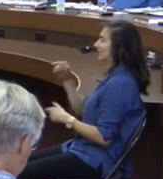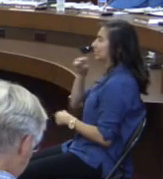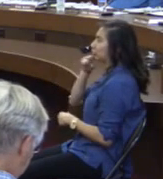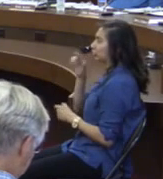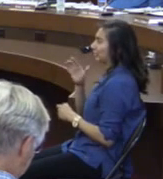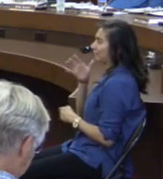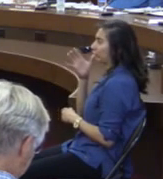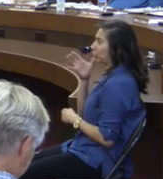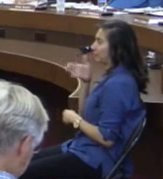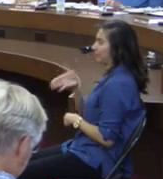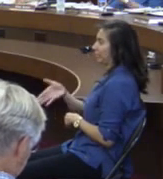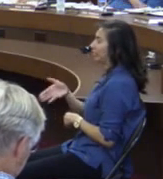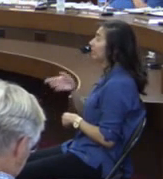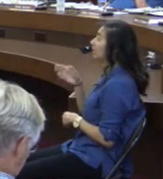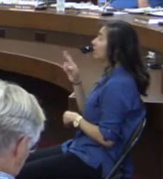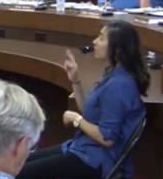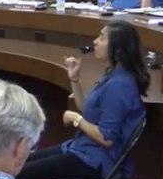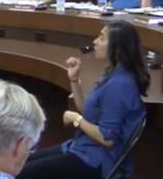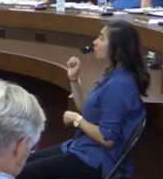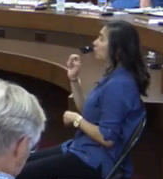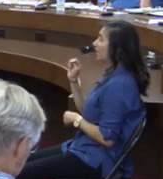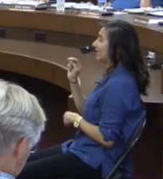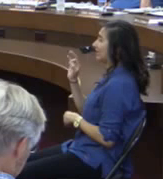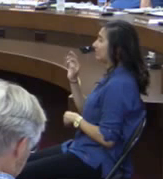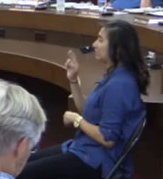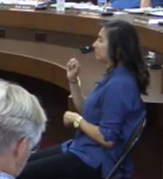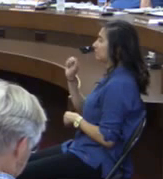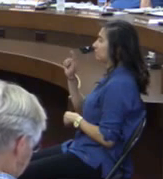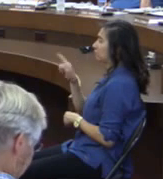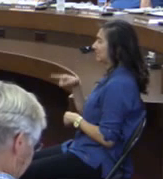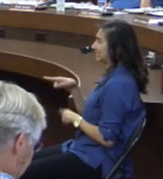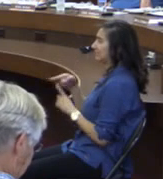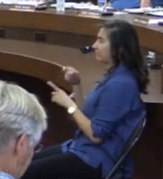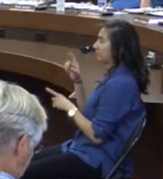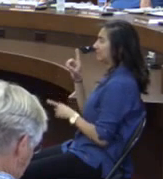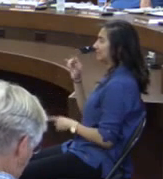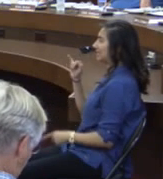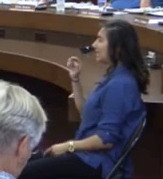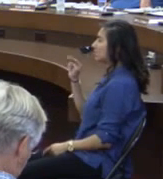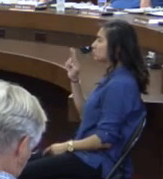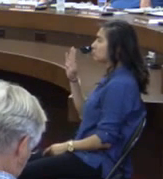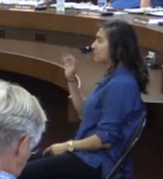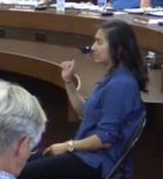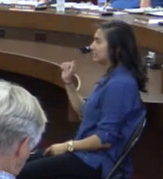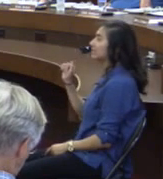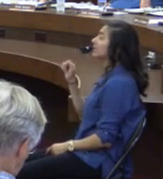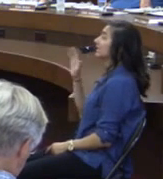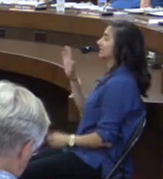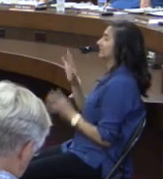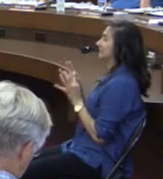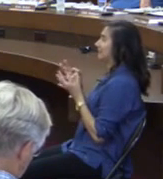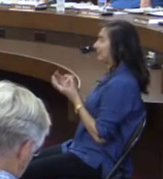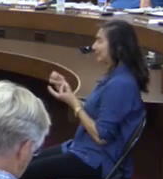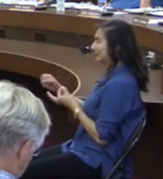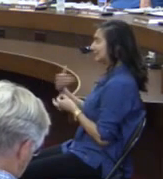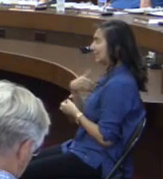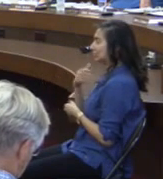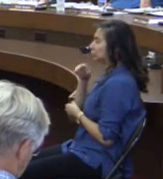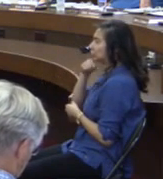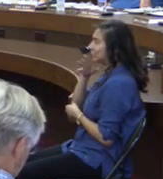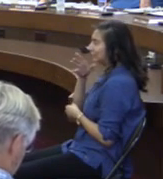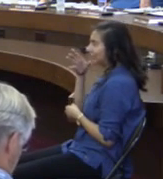there. Ryan Fraze is a native of the Dinuba area. And as I mentioned, his family has a farm there.